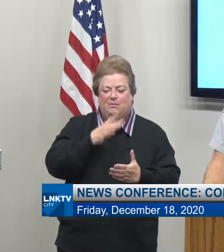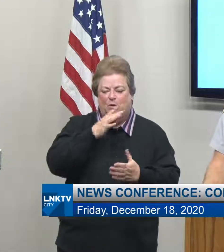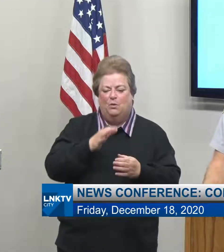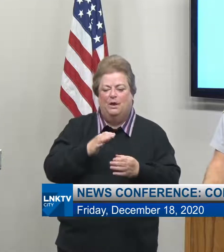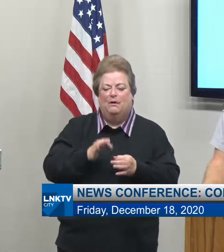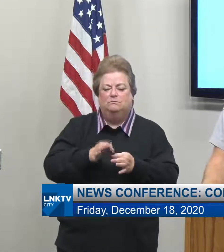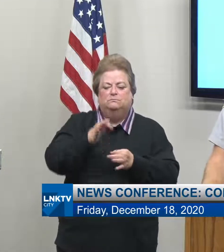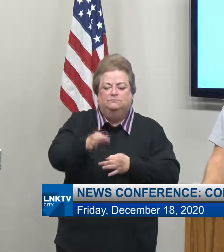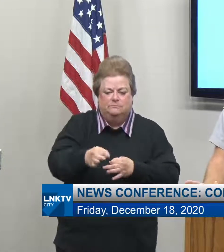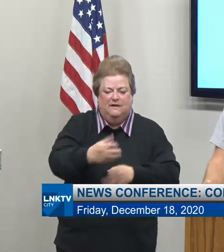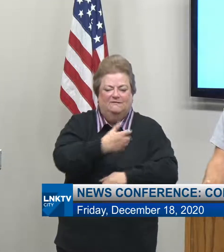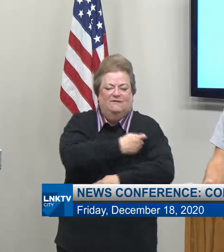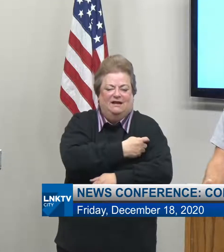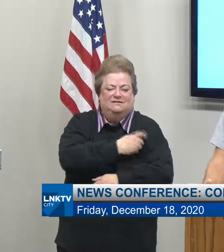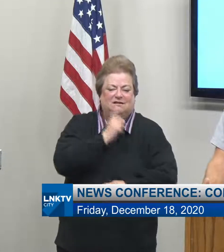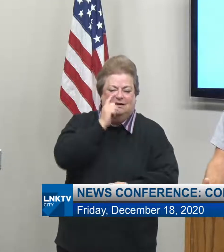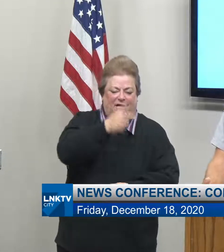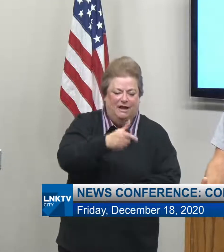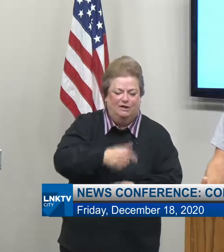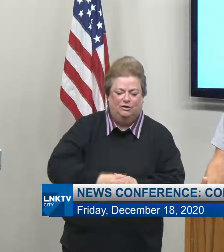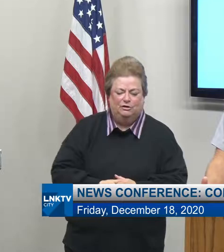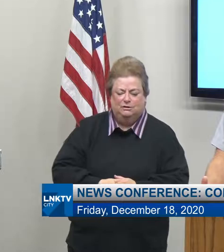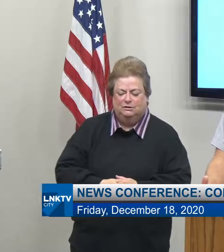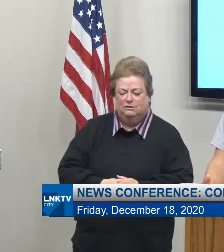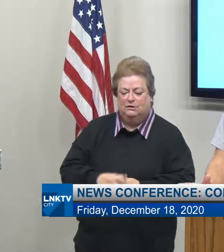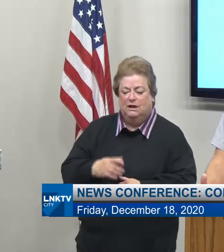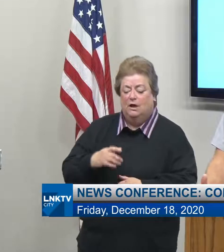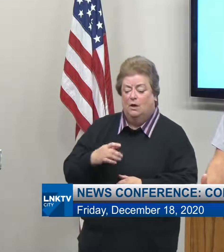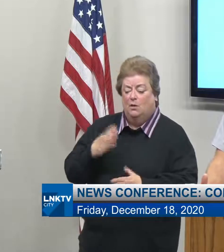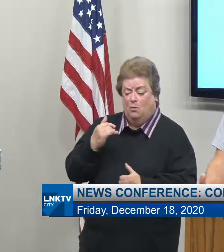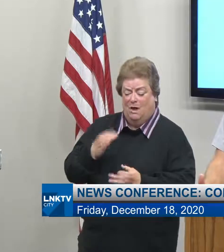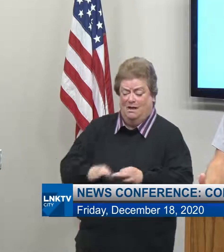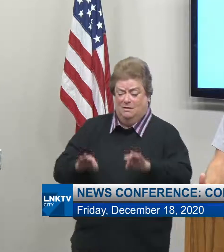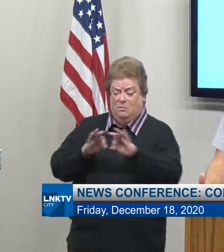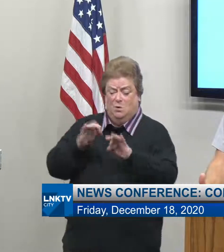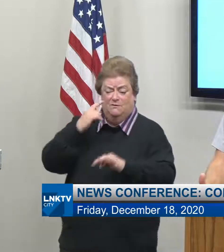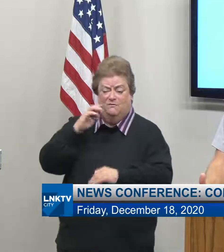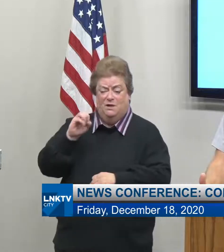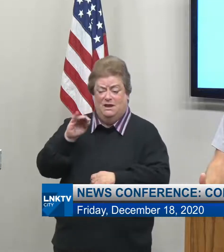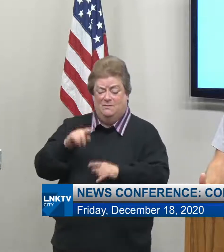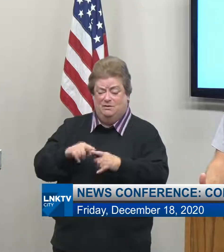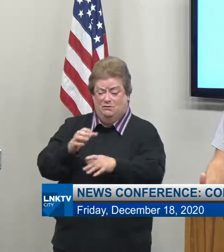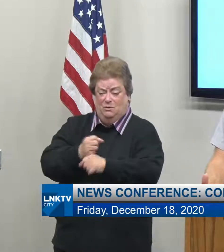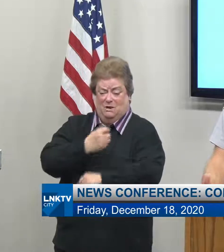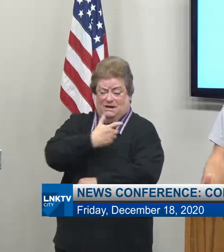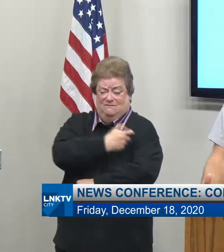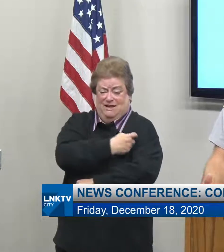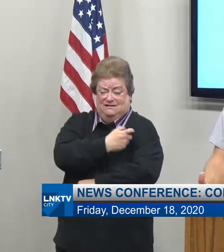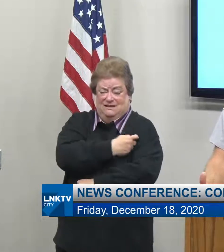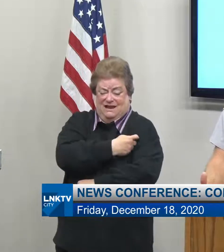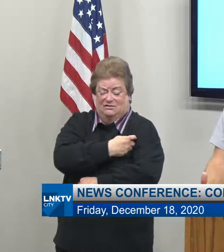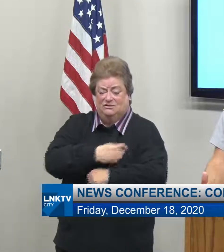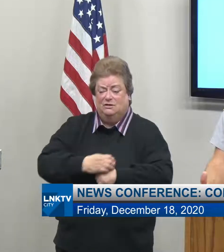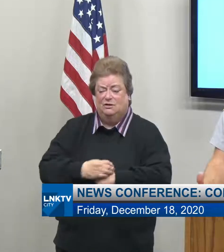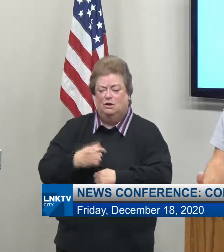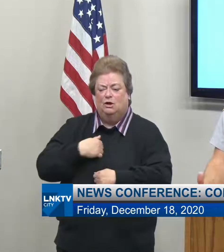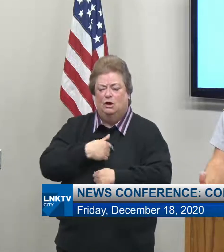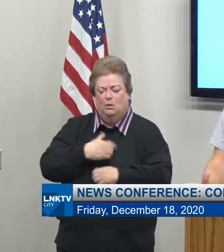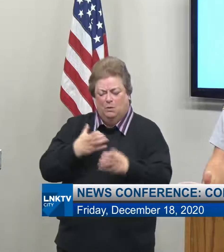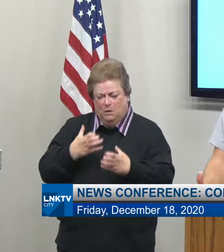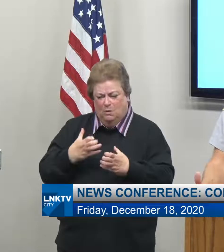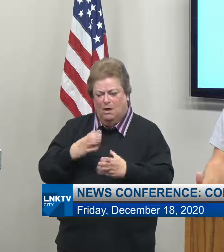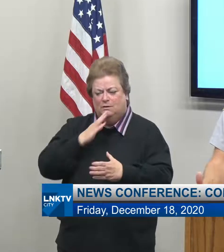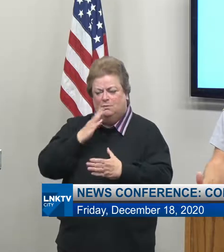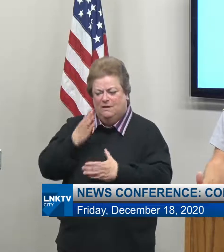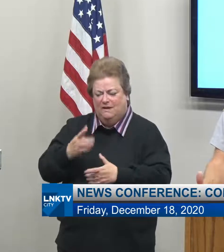the vaccine. The reason I think it's important for EMS professionals to get vaccinated is we want to be there to